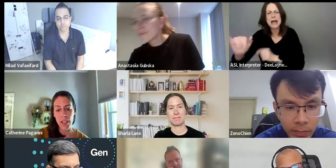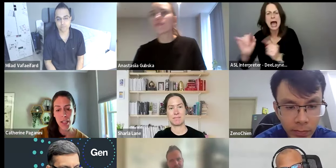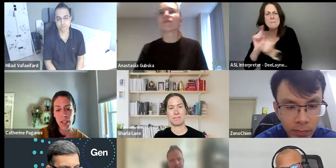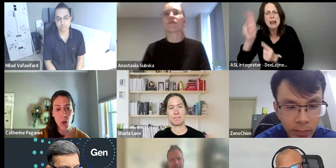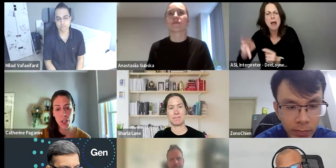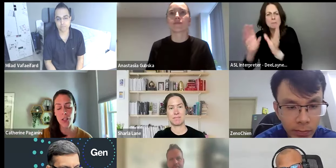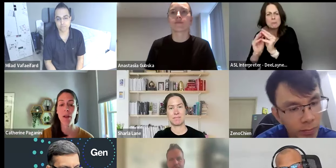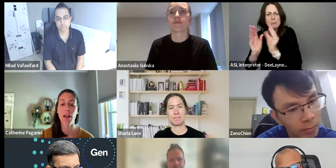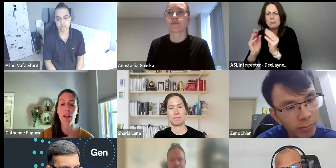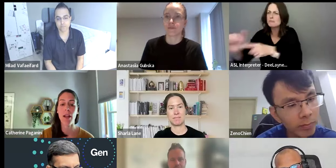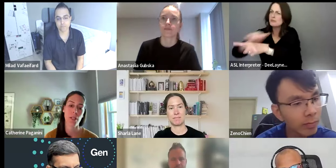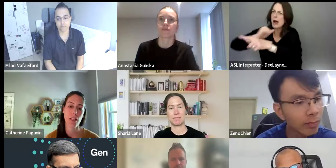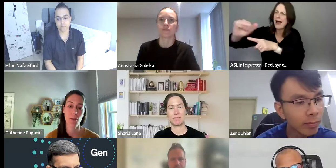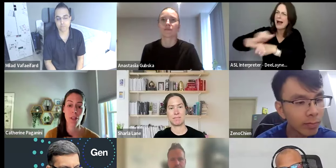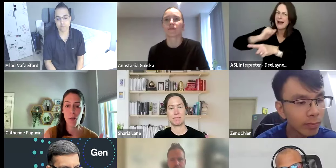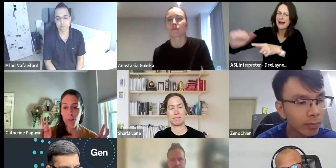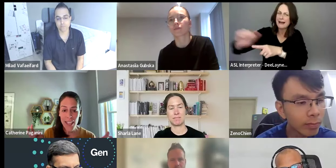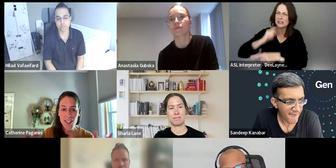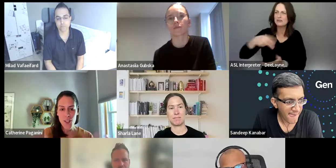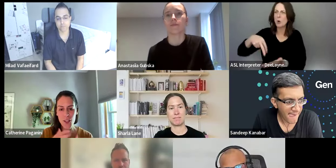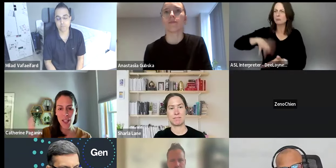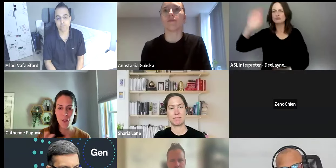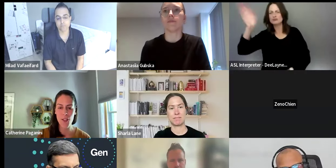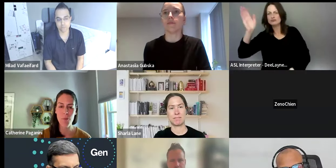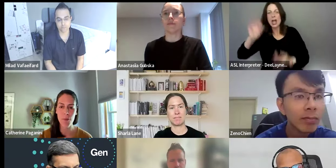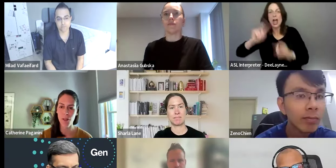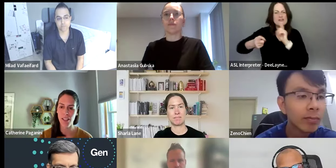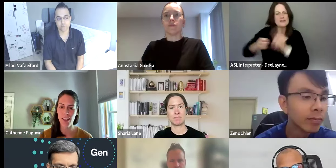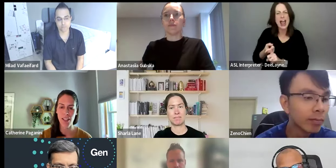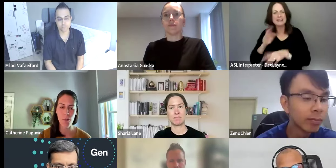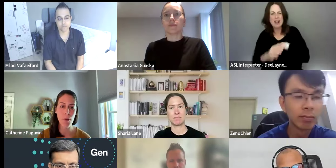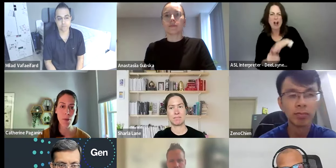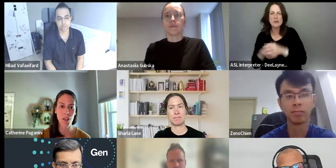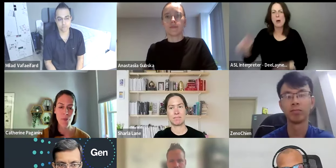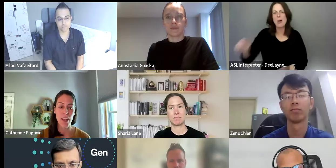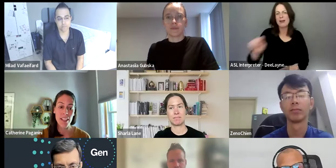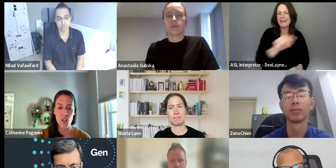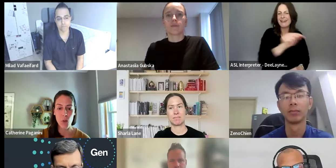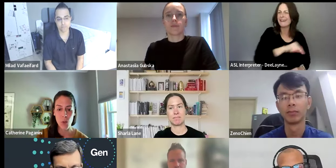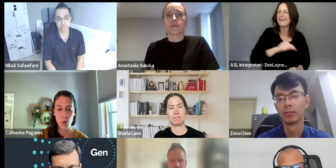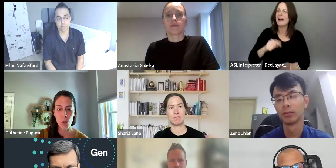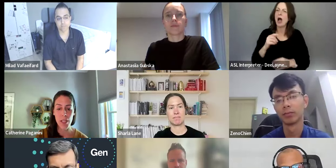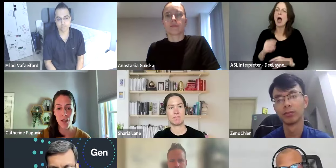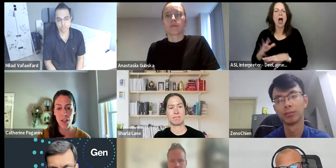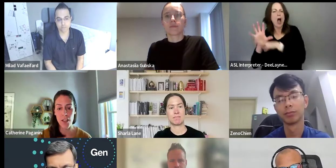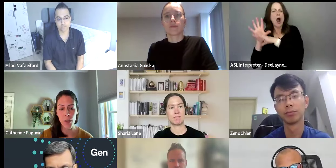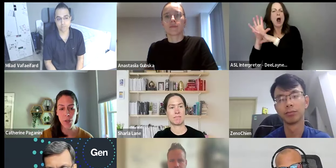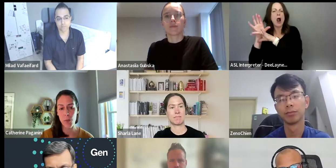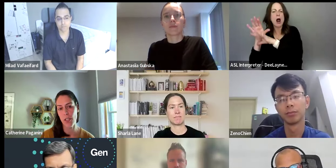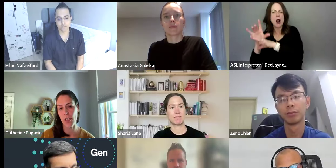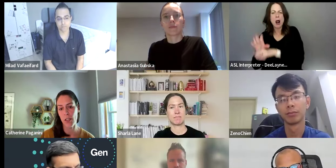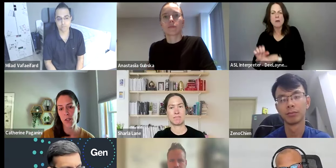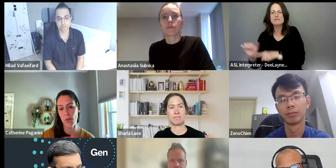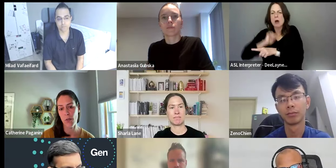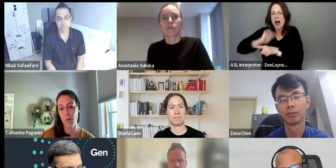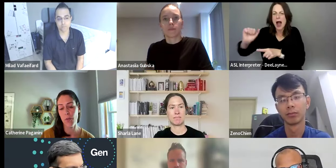as a practice, right? Like in a smaller round with your friends, you know, like you see people, like people in this group will be there. It's